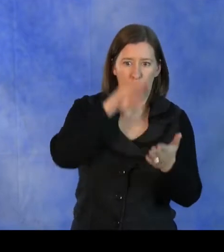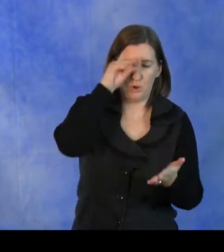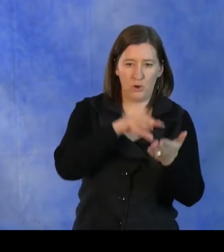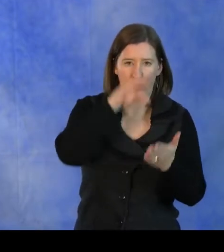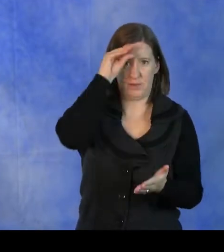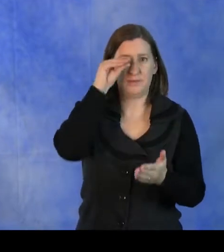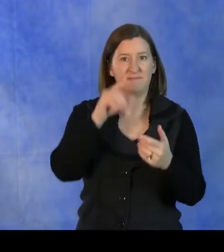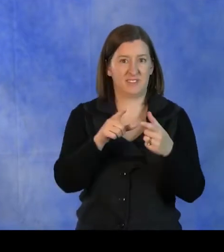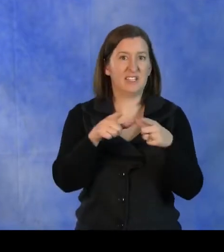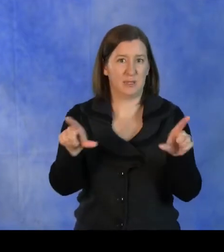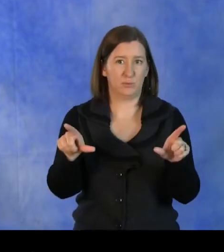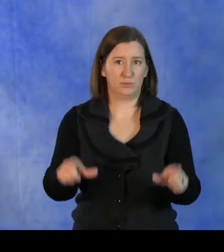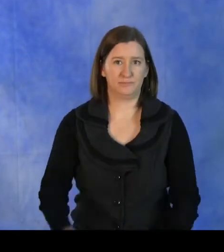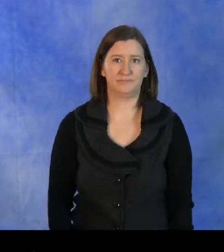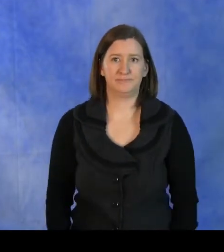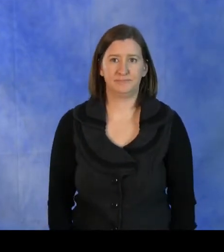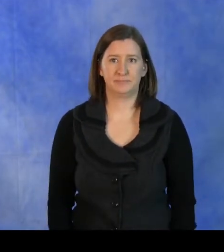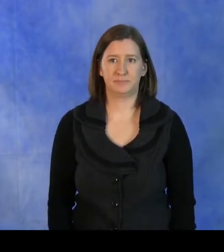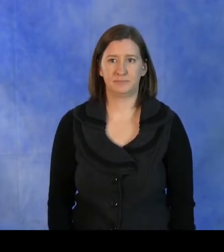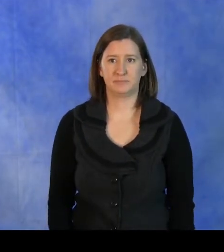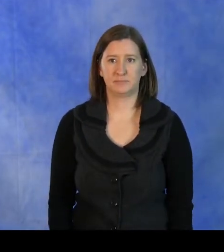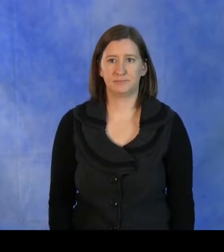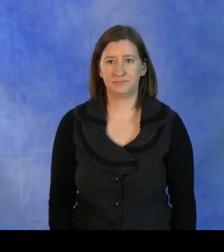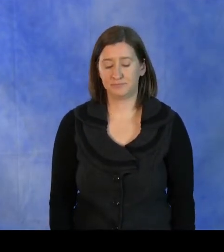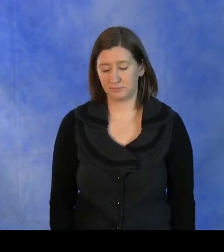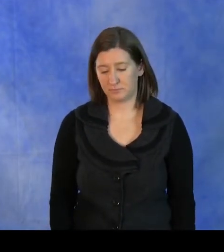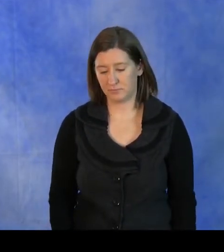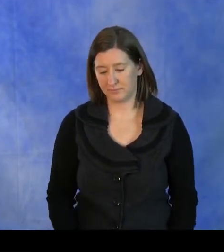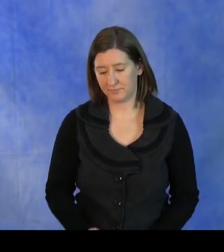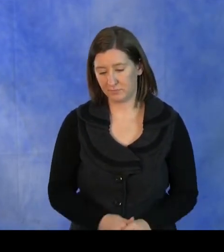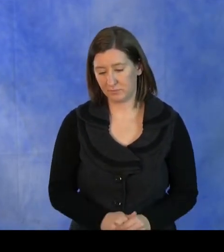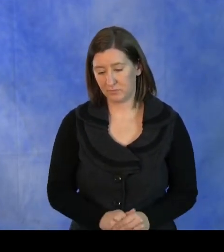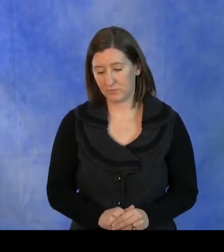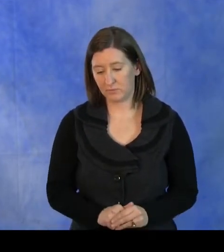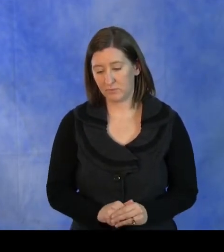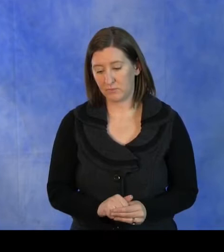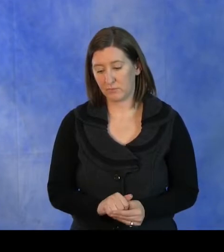can't focus on learning language.